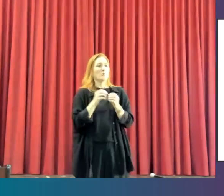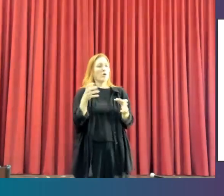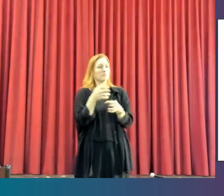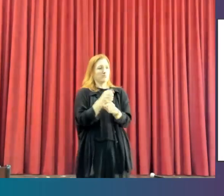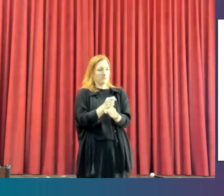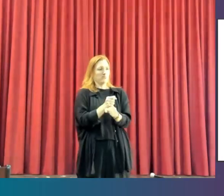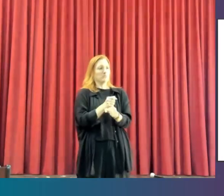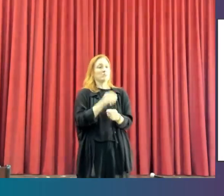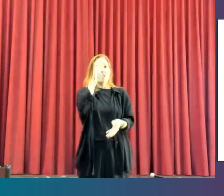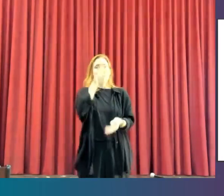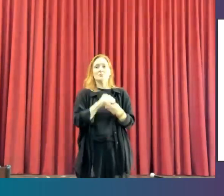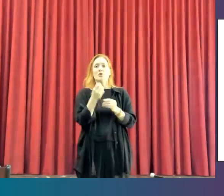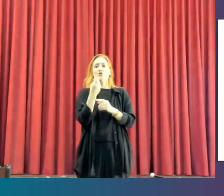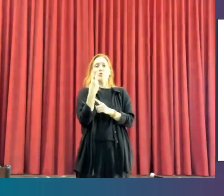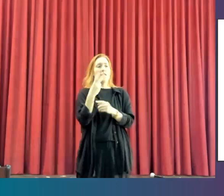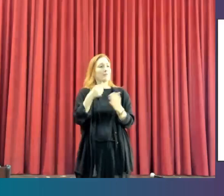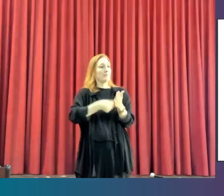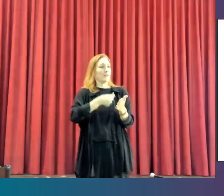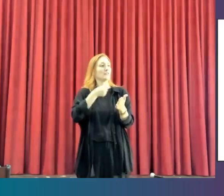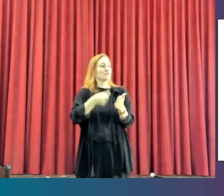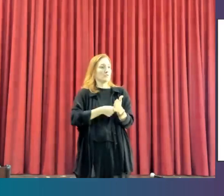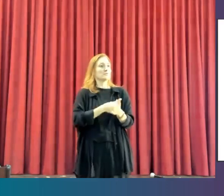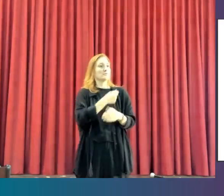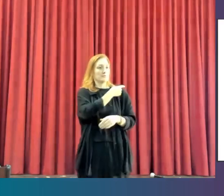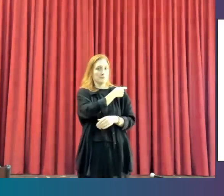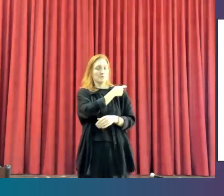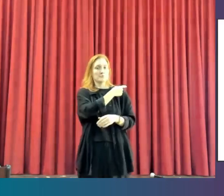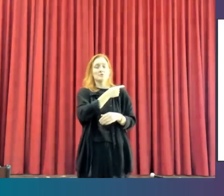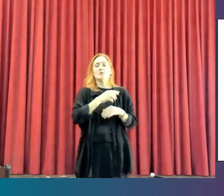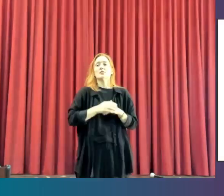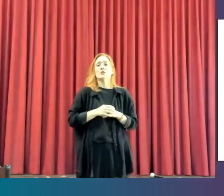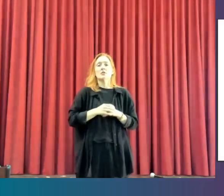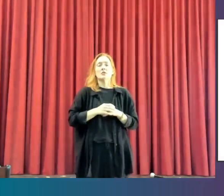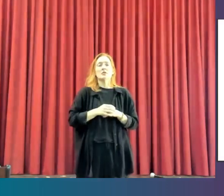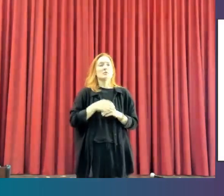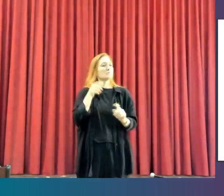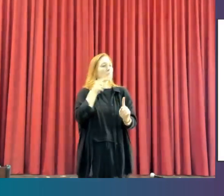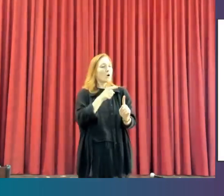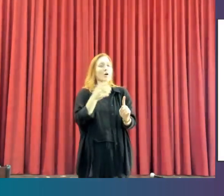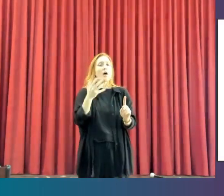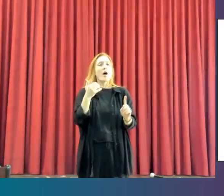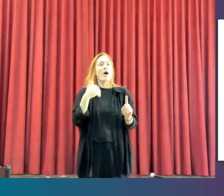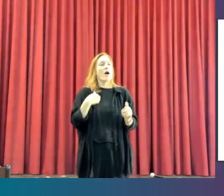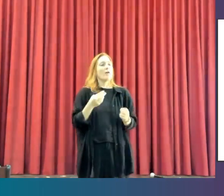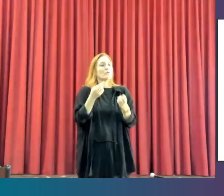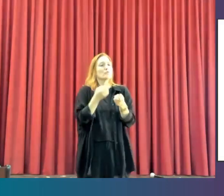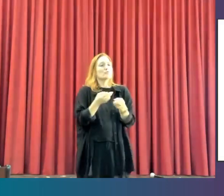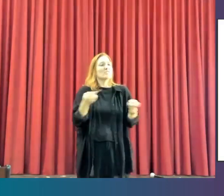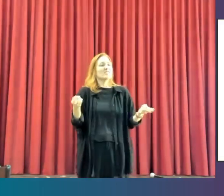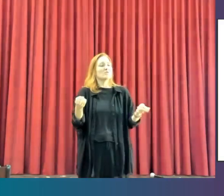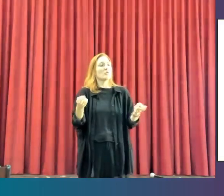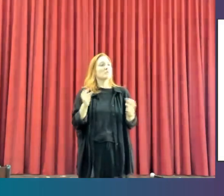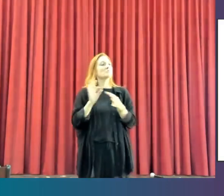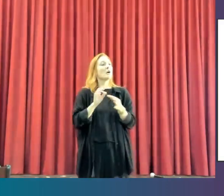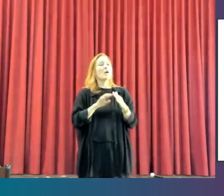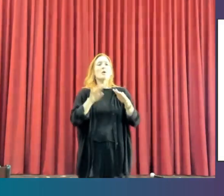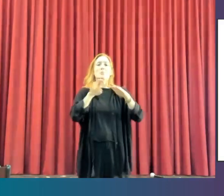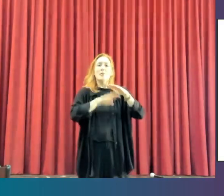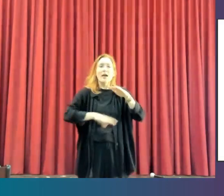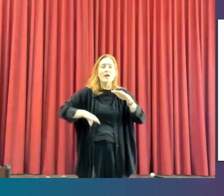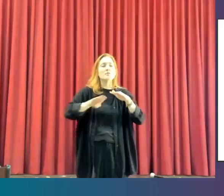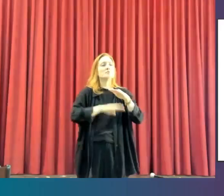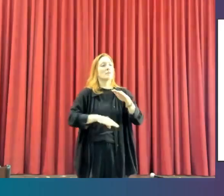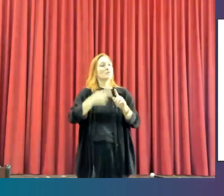12 pages long. And essentially, it contains a lot of resources about the basics of renting, your rights when